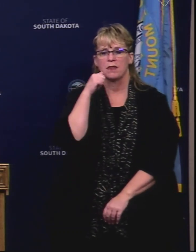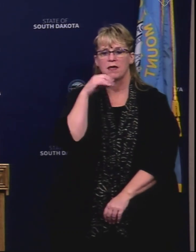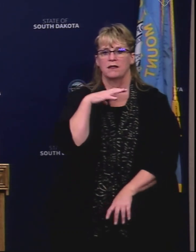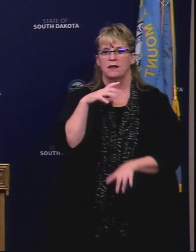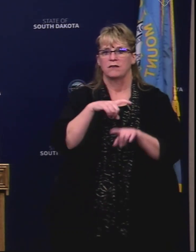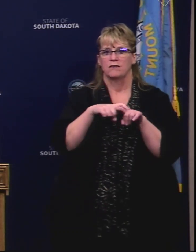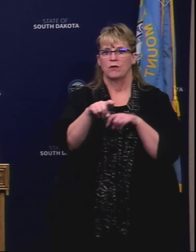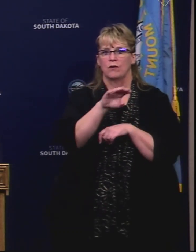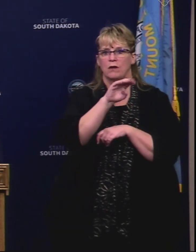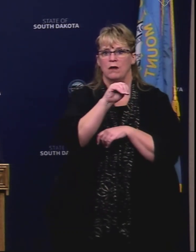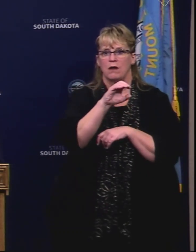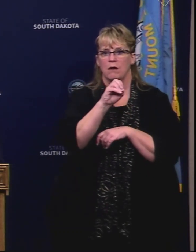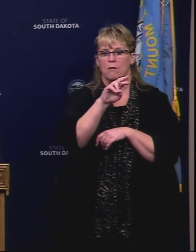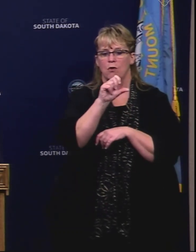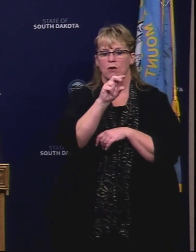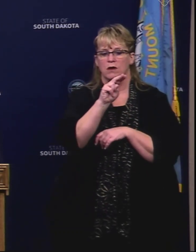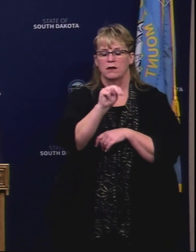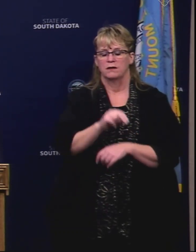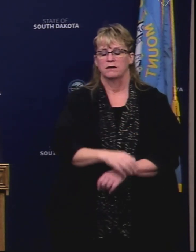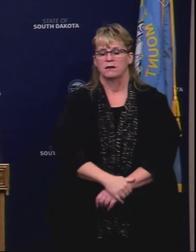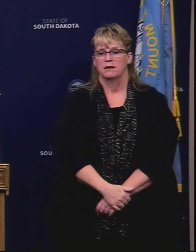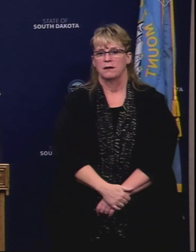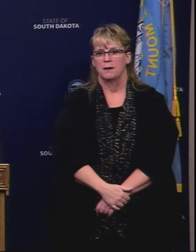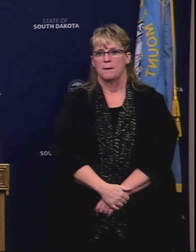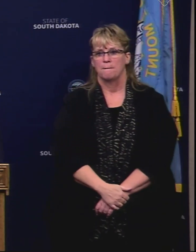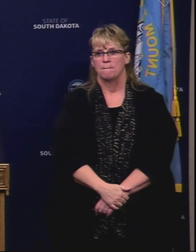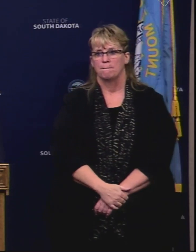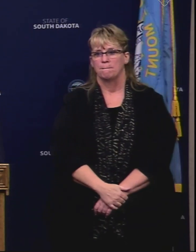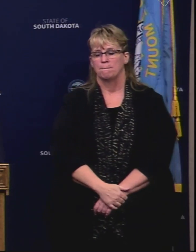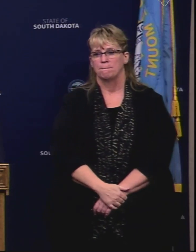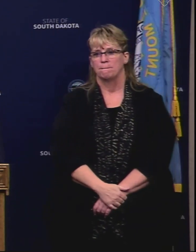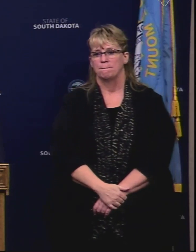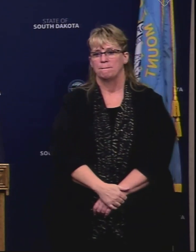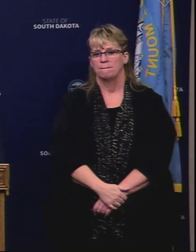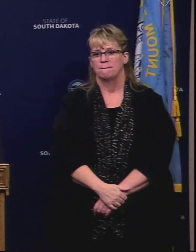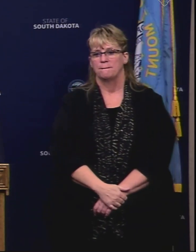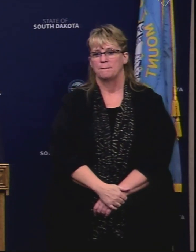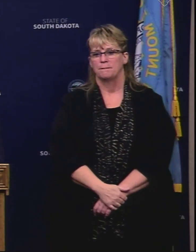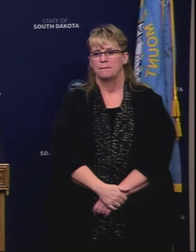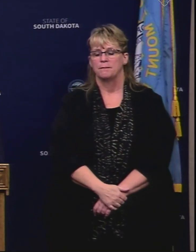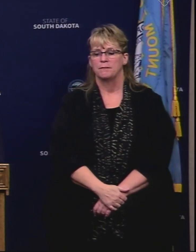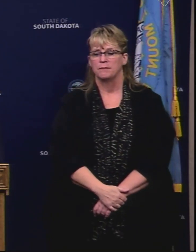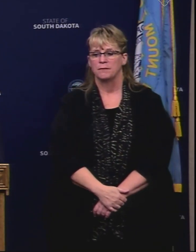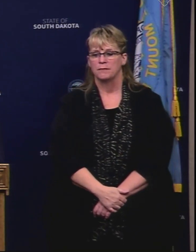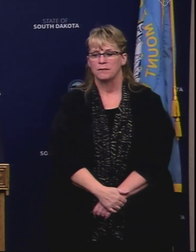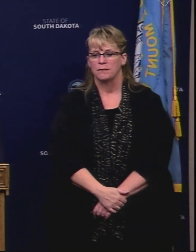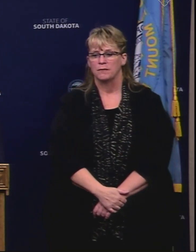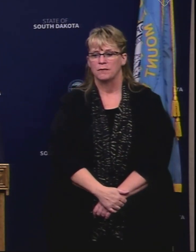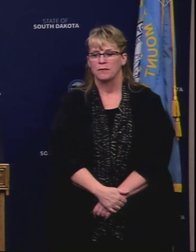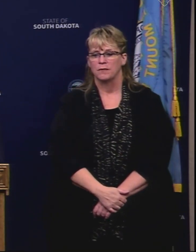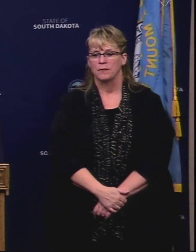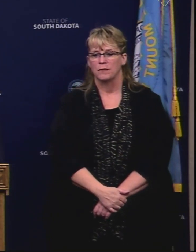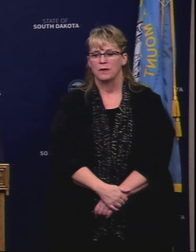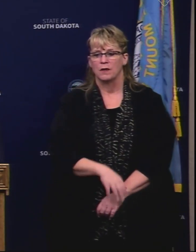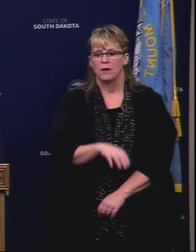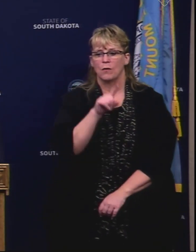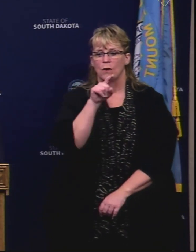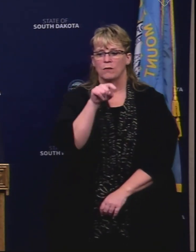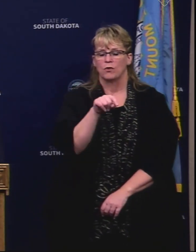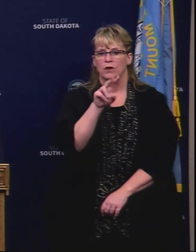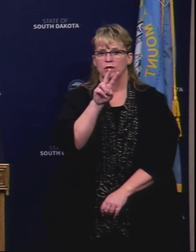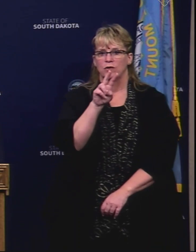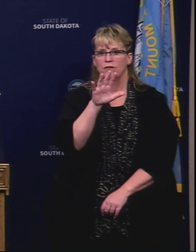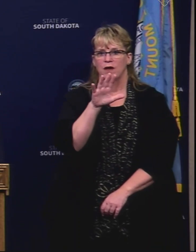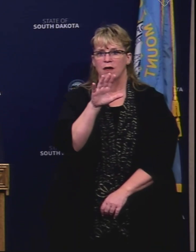City Journal. Sure, go ahead, Morgan. I just wanted to follow up quick to the Kello question. Have the $1.25 billion